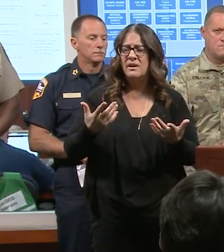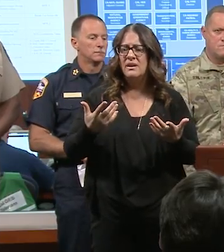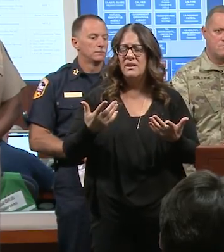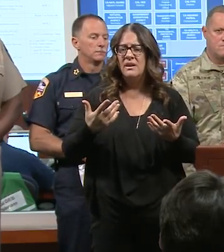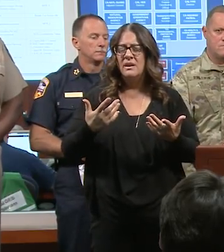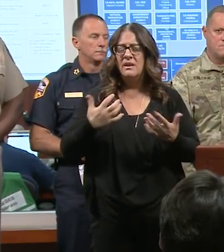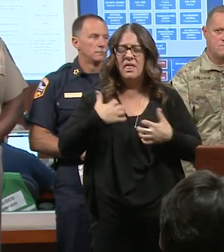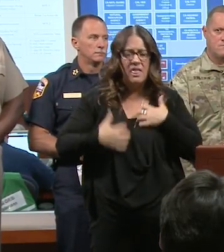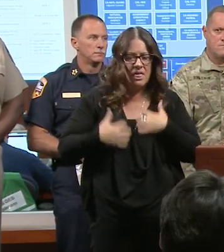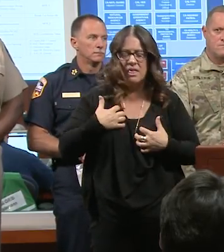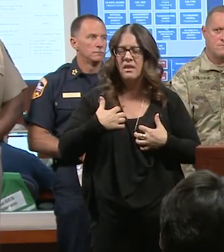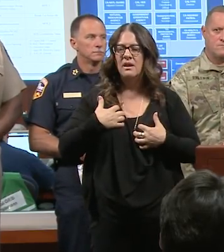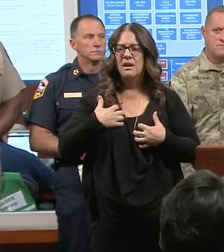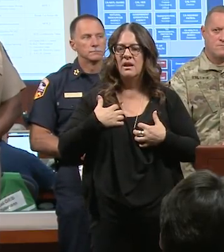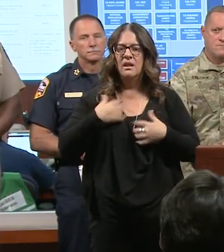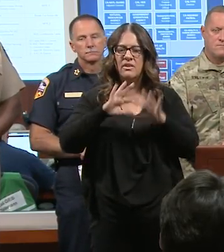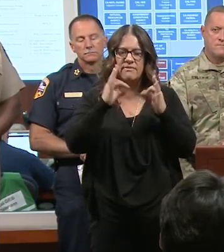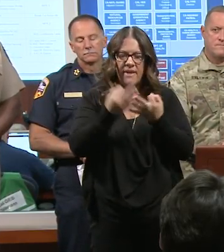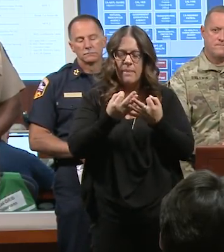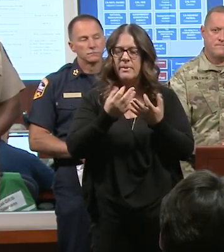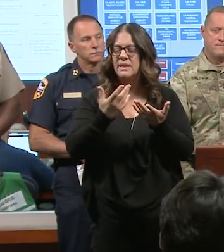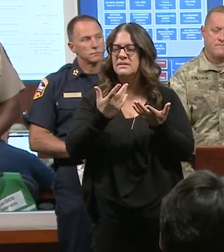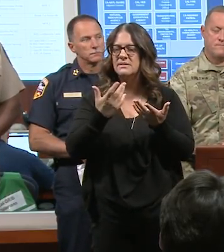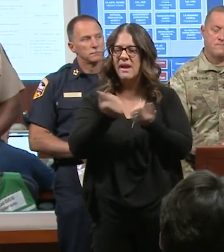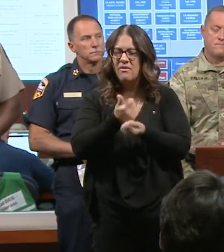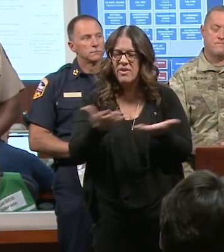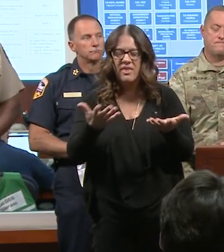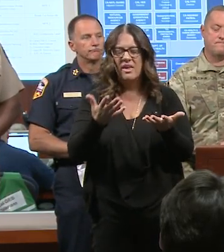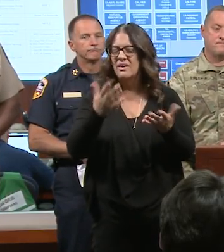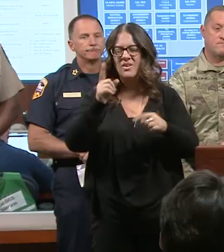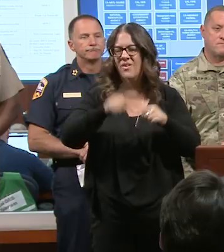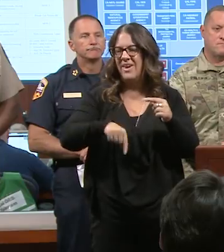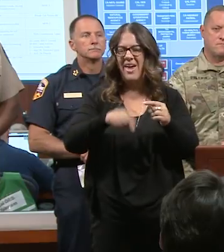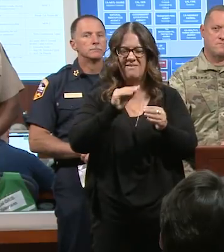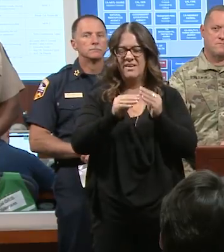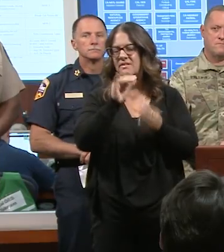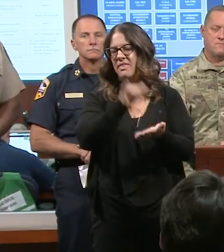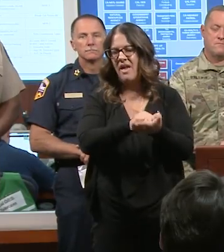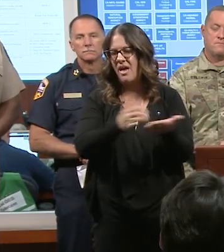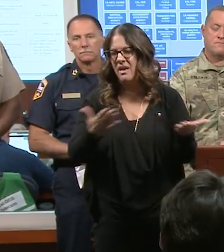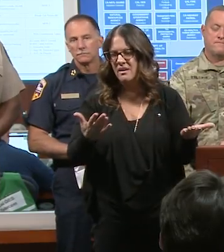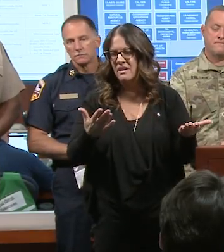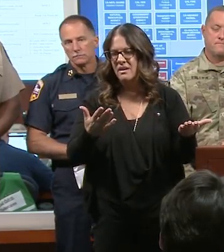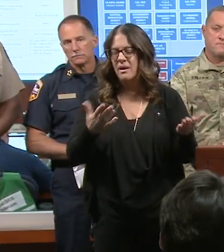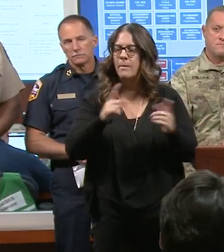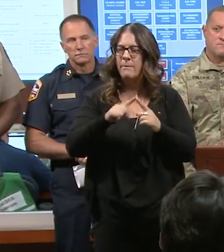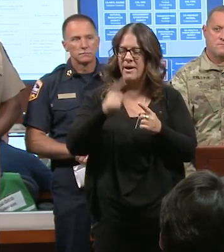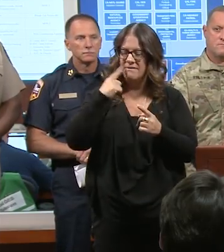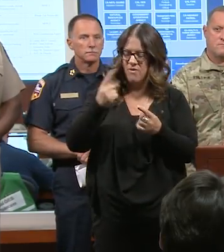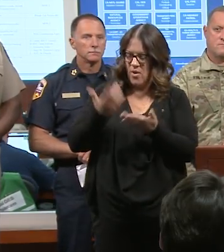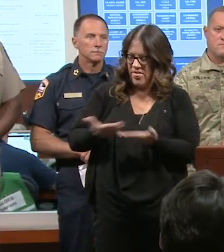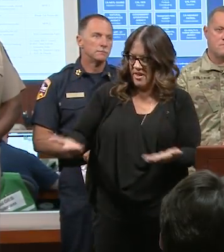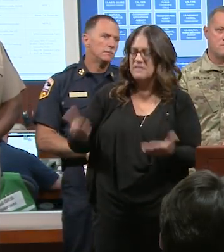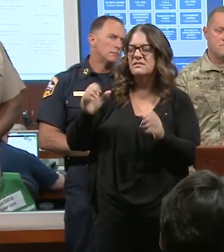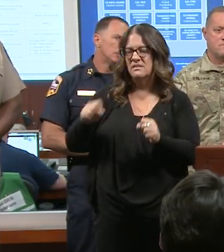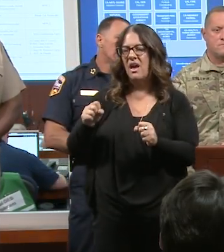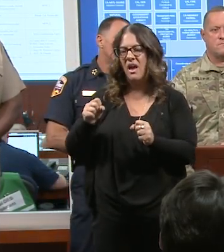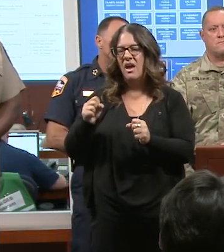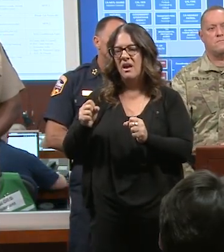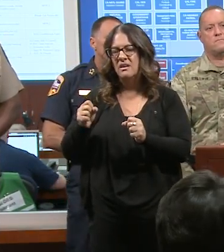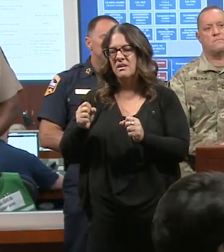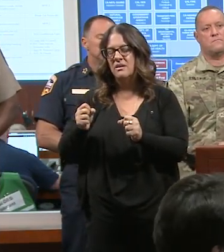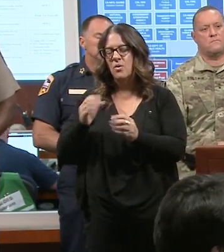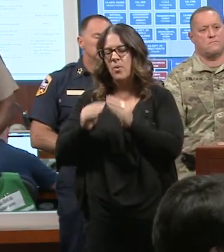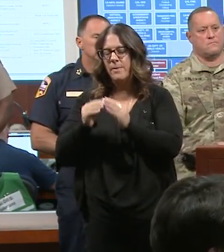homes and loved ones are deeply affected. So that can't be recovered, but on a material basis, we will. A question for